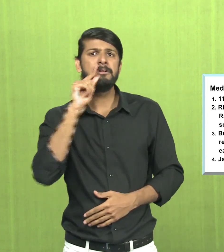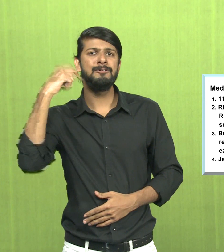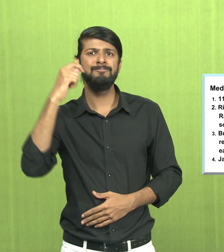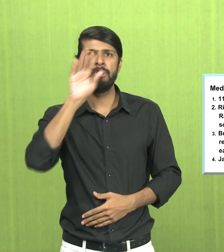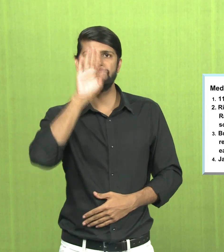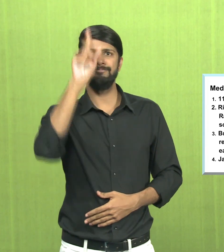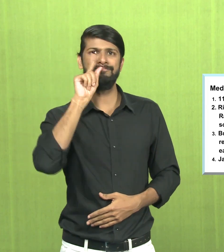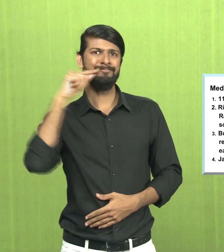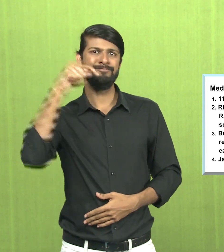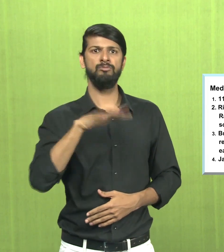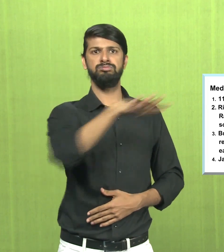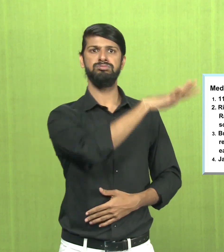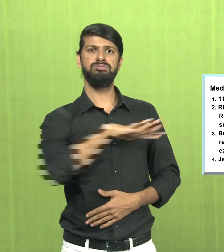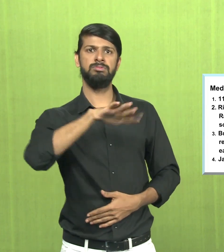In the west were the Rajputs,